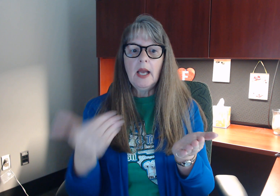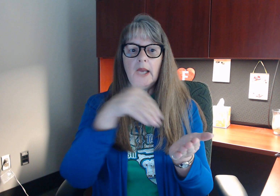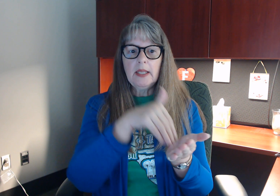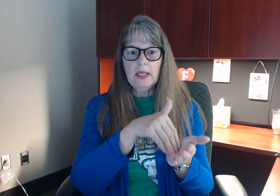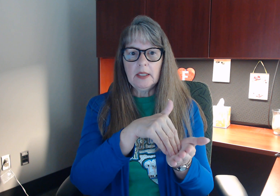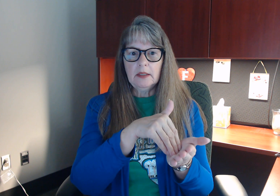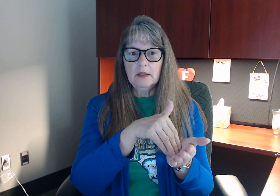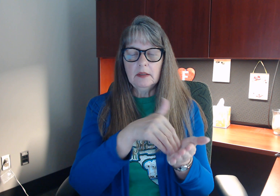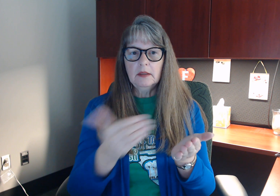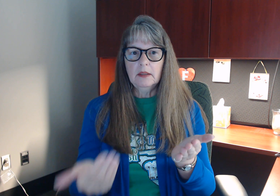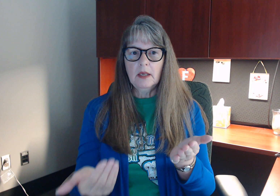Again.